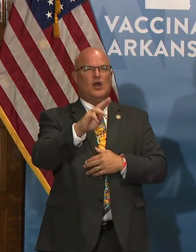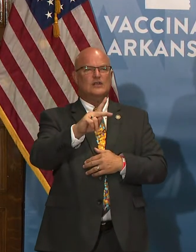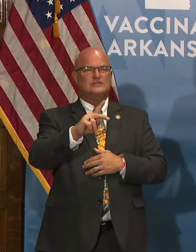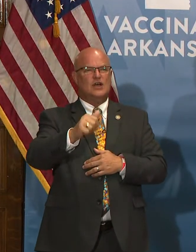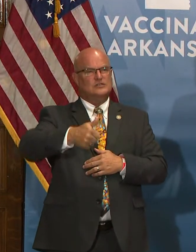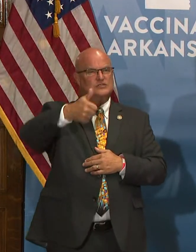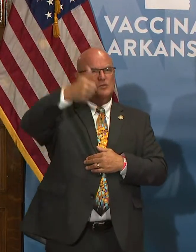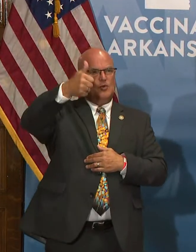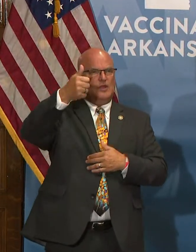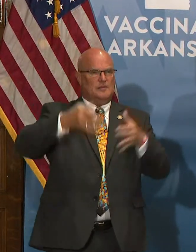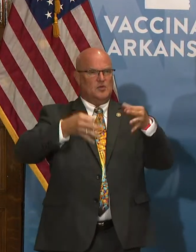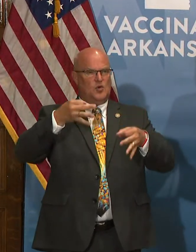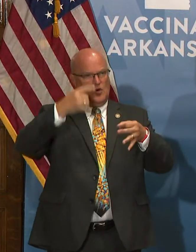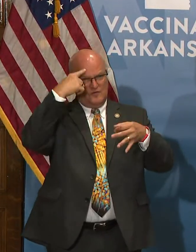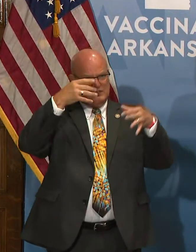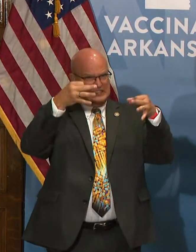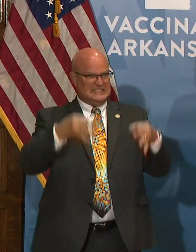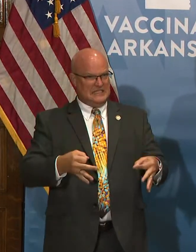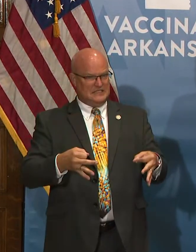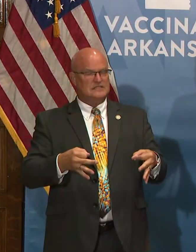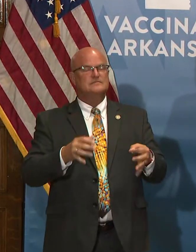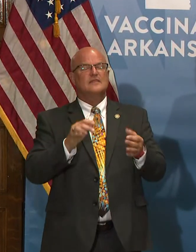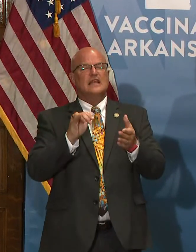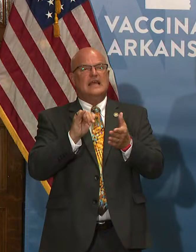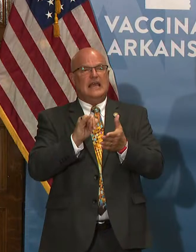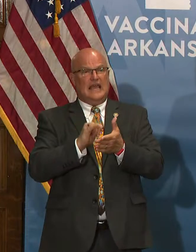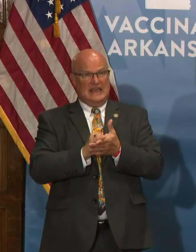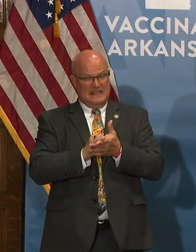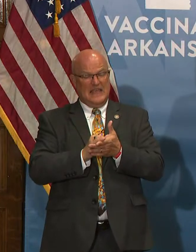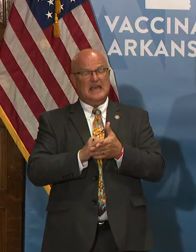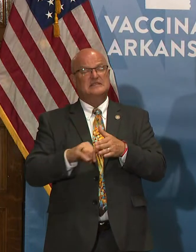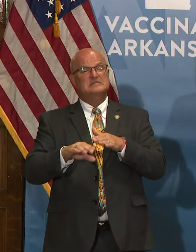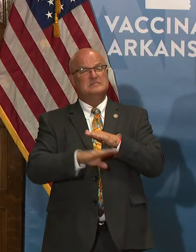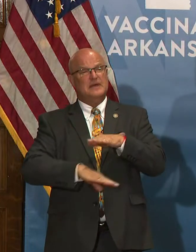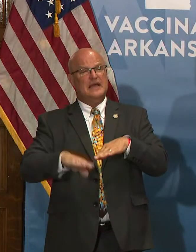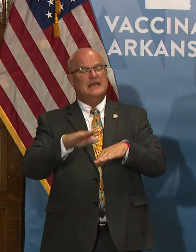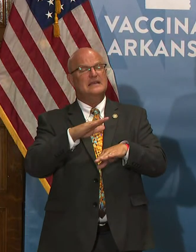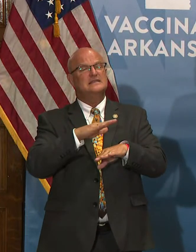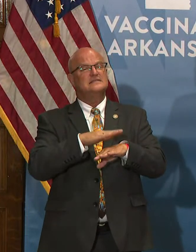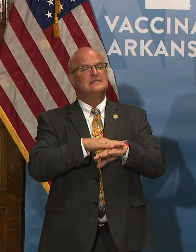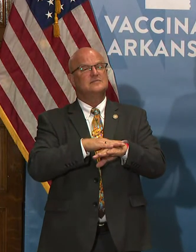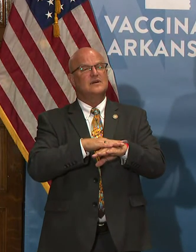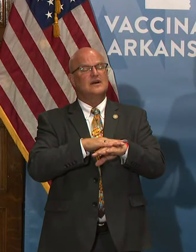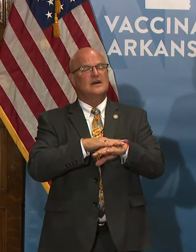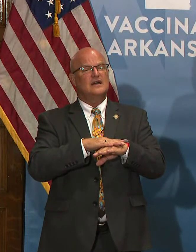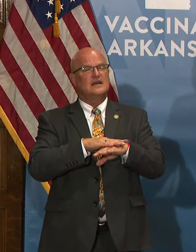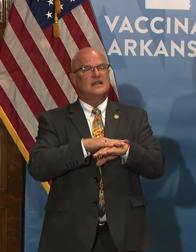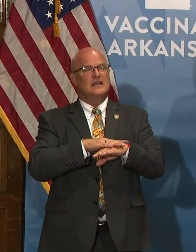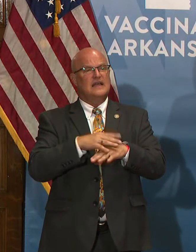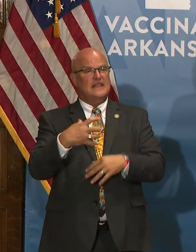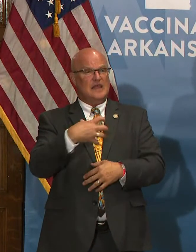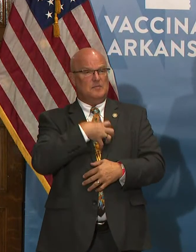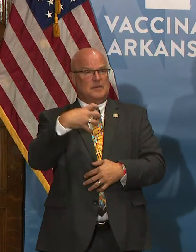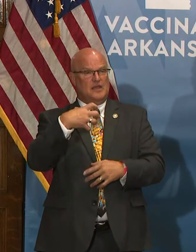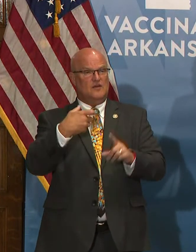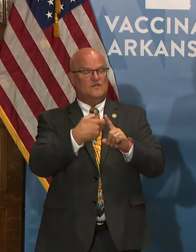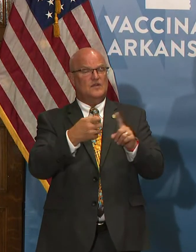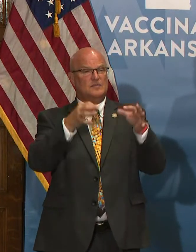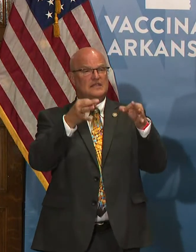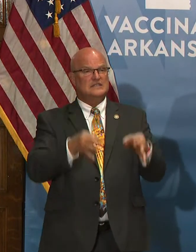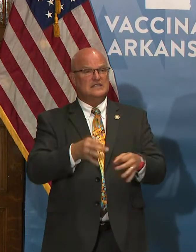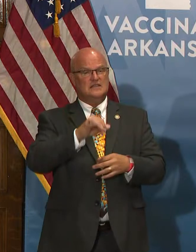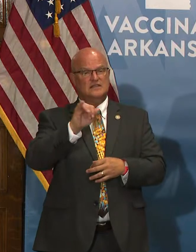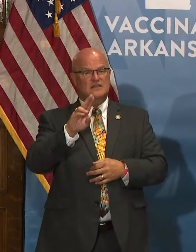a decision, and that will come based upon the appeal from the decision of